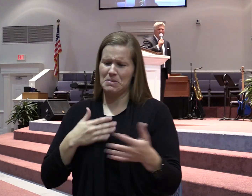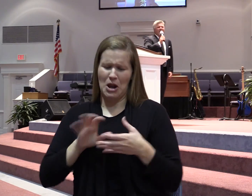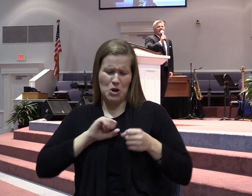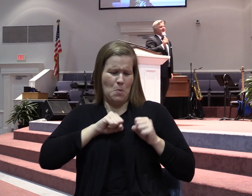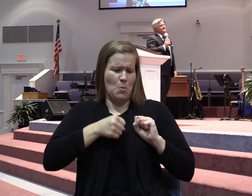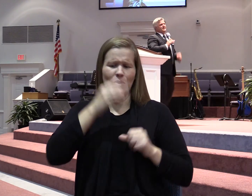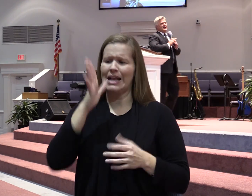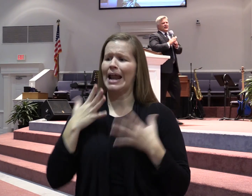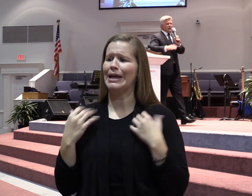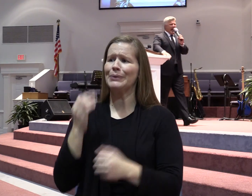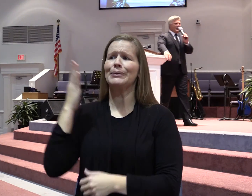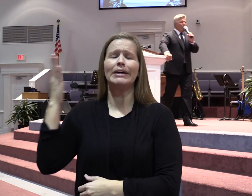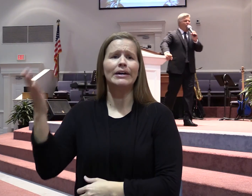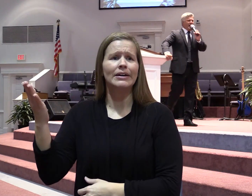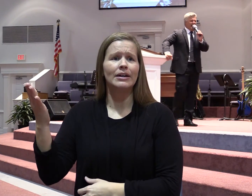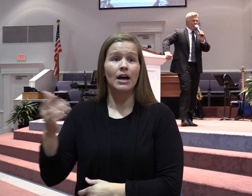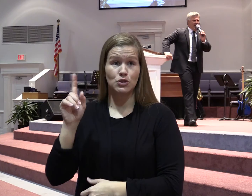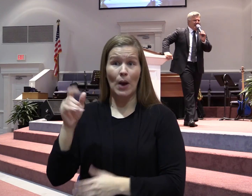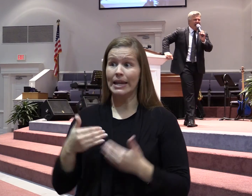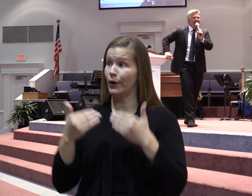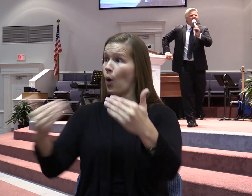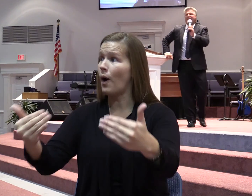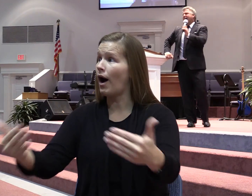heal. Should I go on?